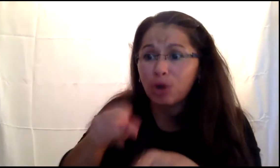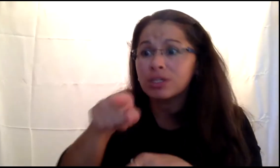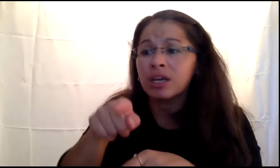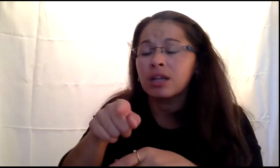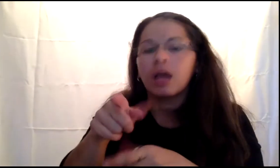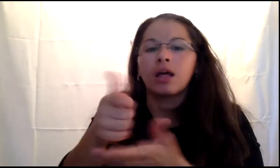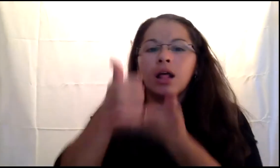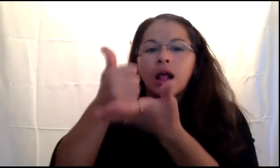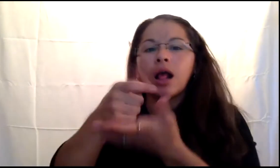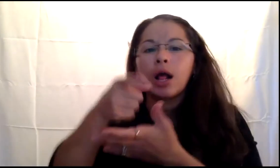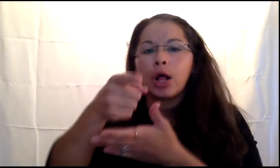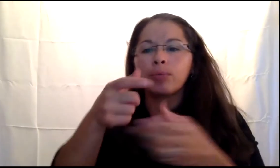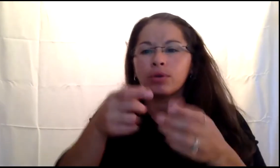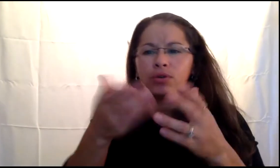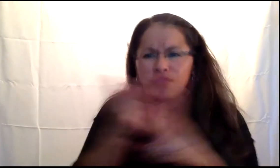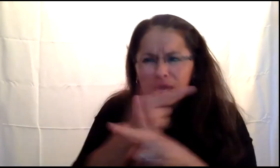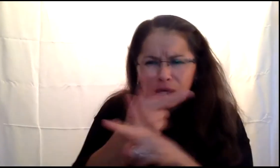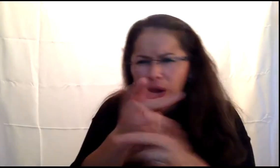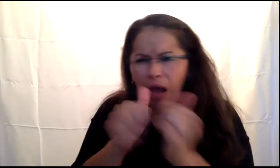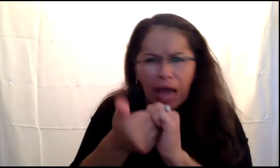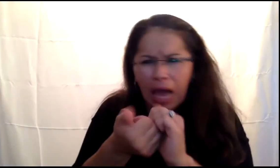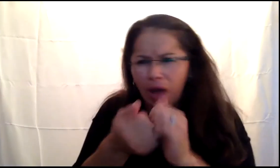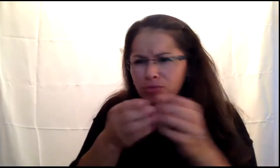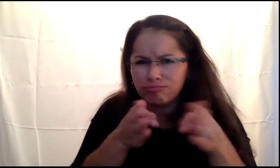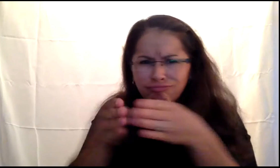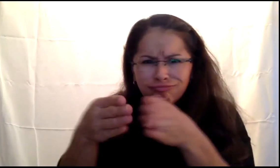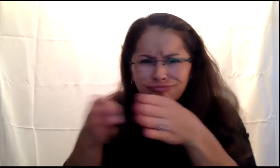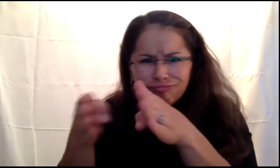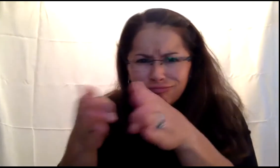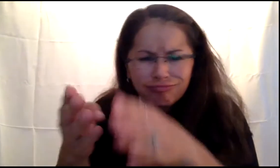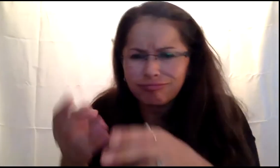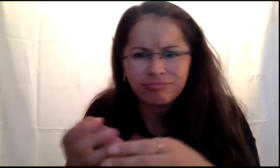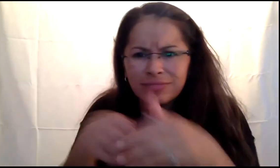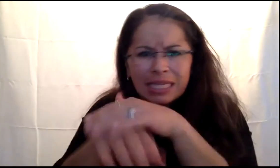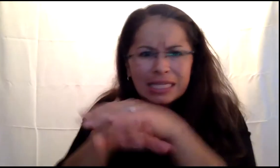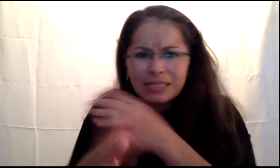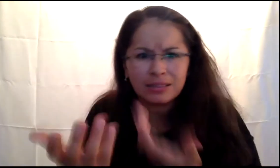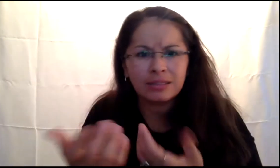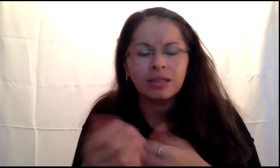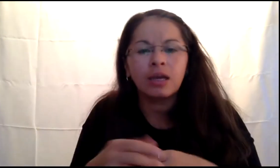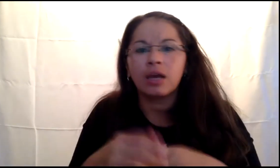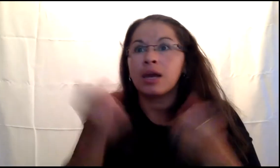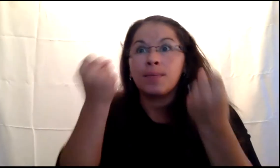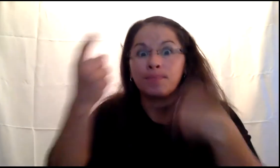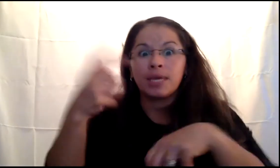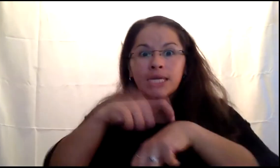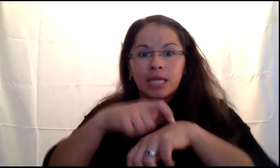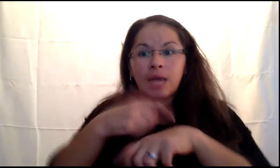those pathways. There's a lot of times where I can call a financial aid office and say, I'm not going to tell you who I'm talking